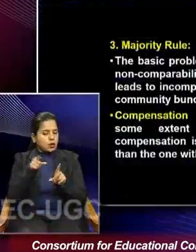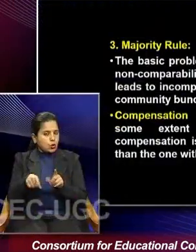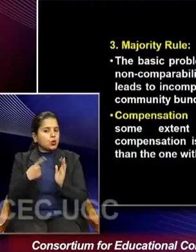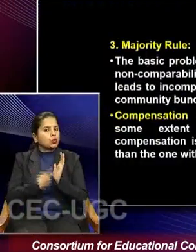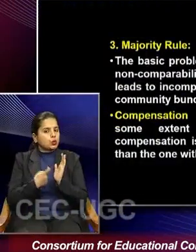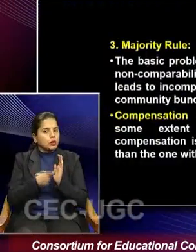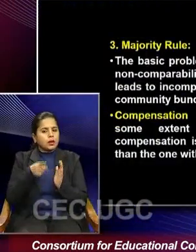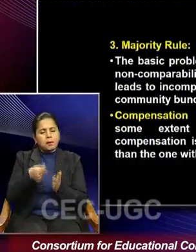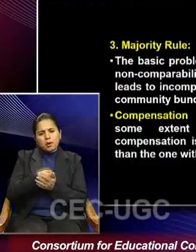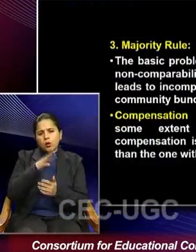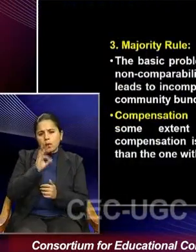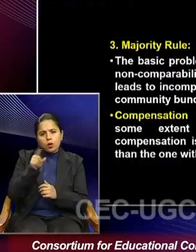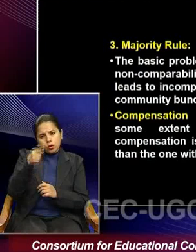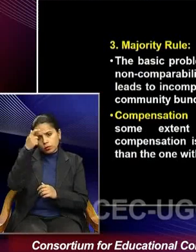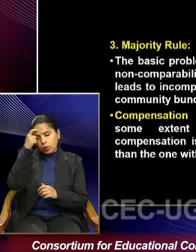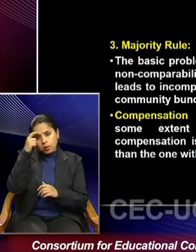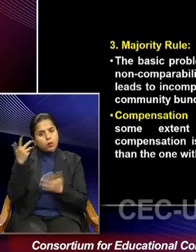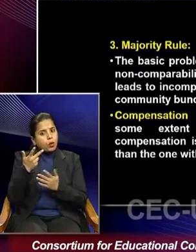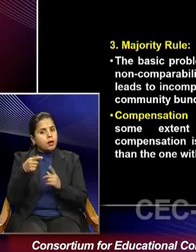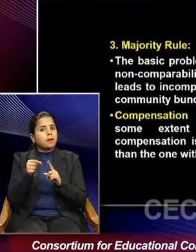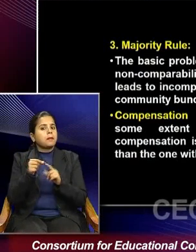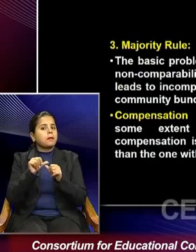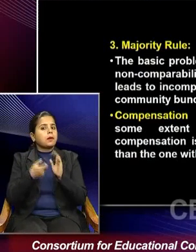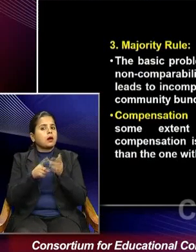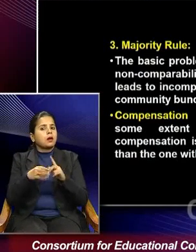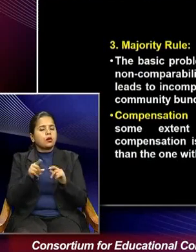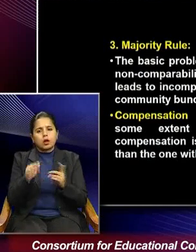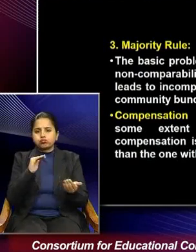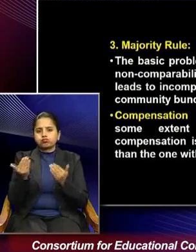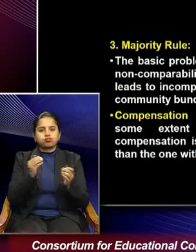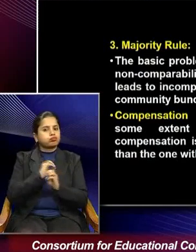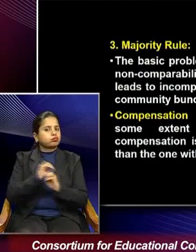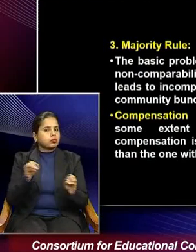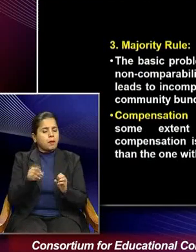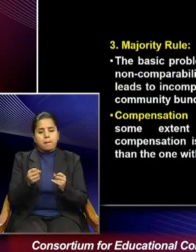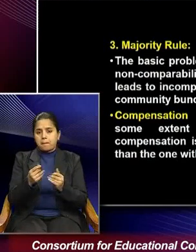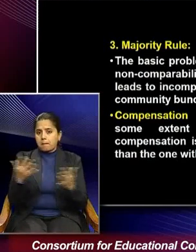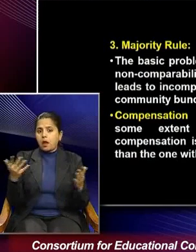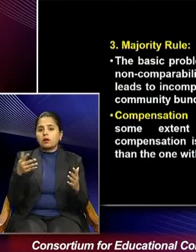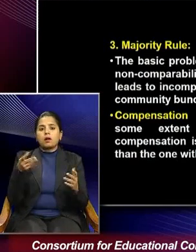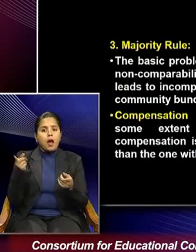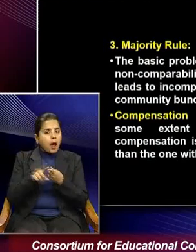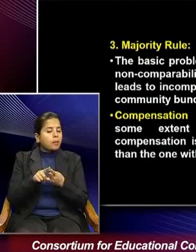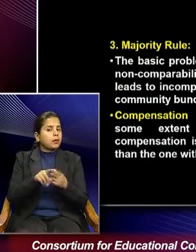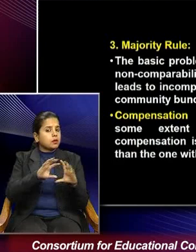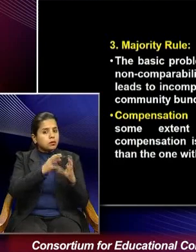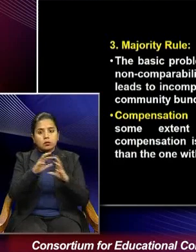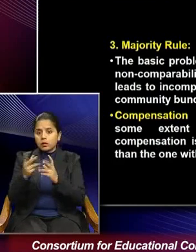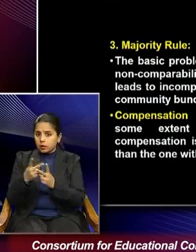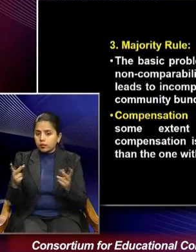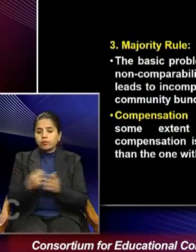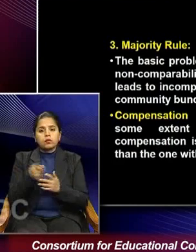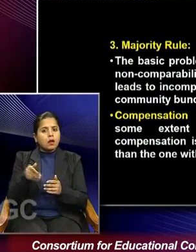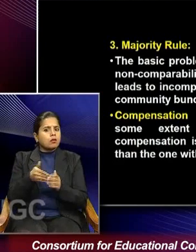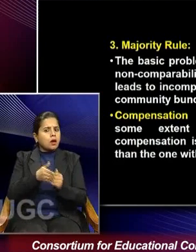basic problem of Pareto criterion was non-comparability of many bundles, which leads